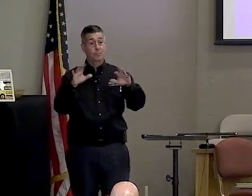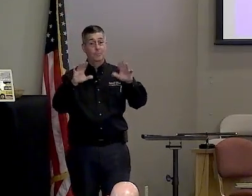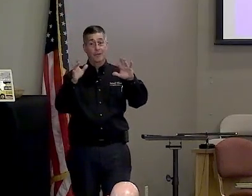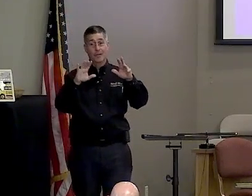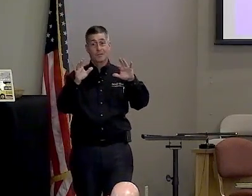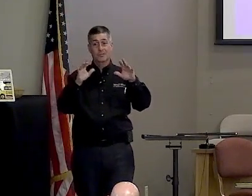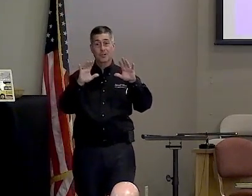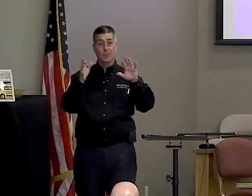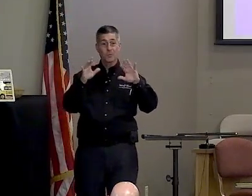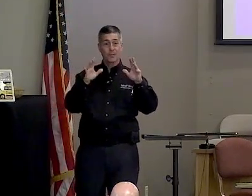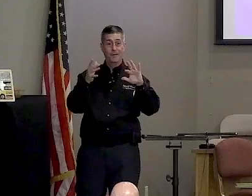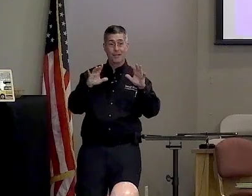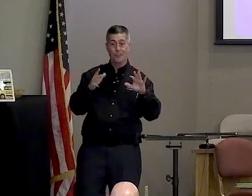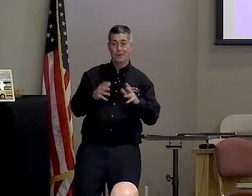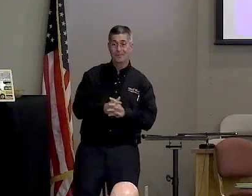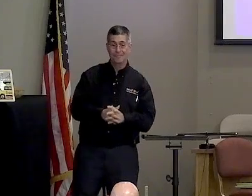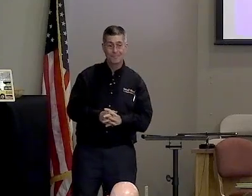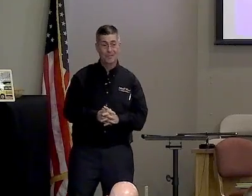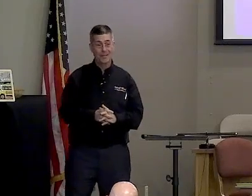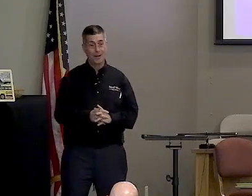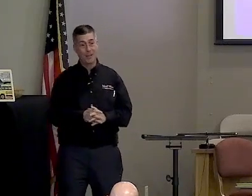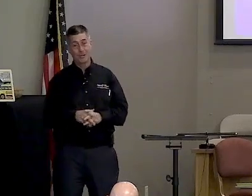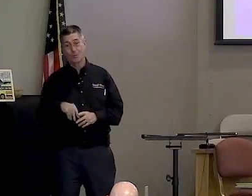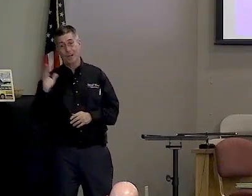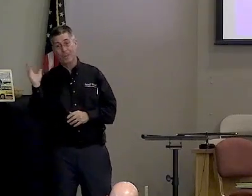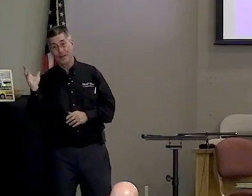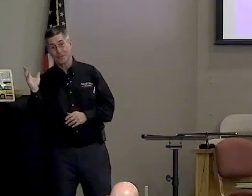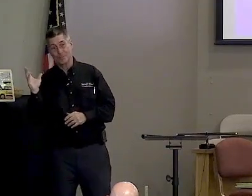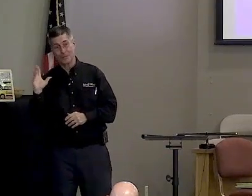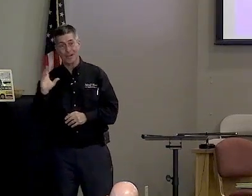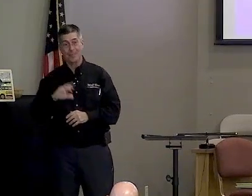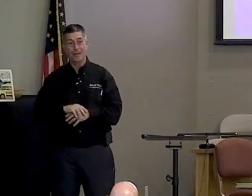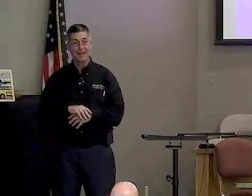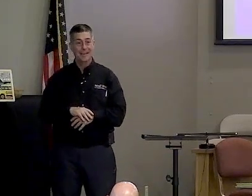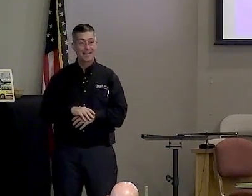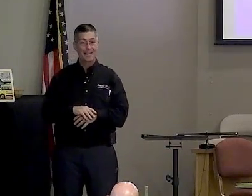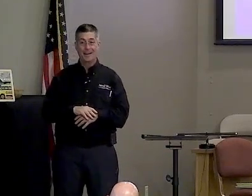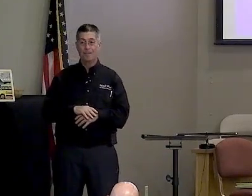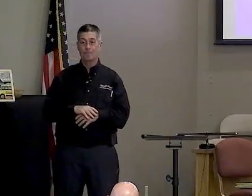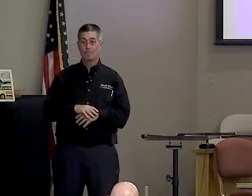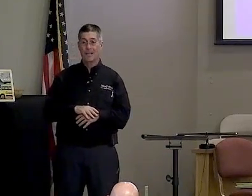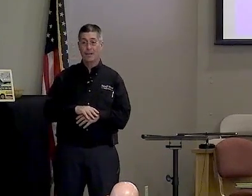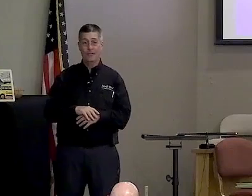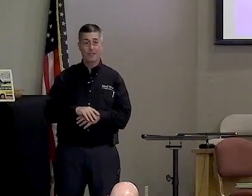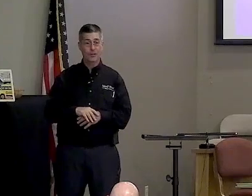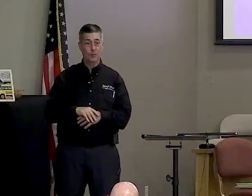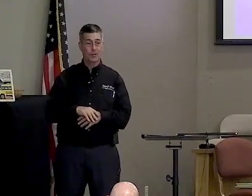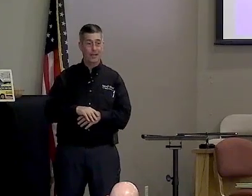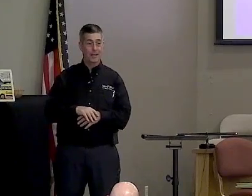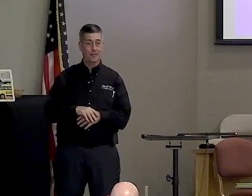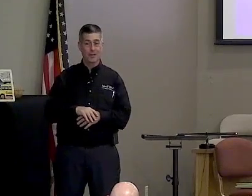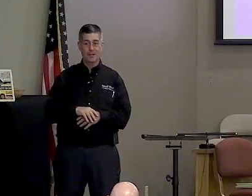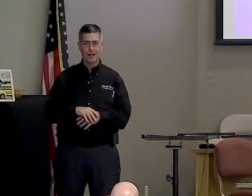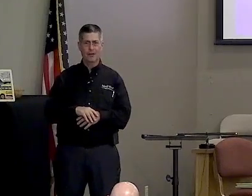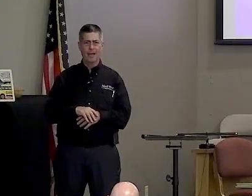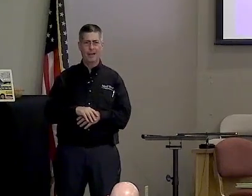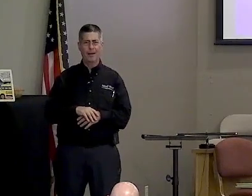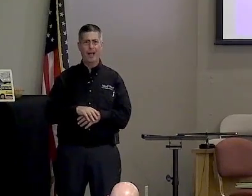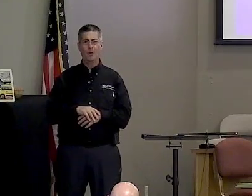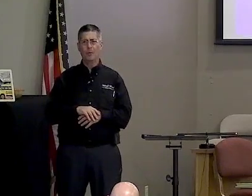Nothing super specific that ought to be answered by a pastor, per se. But anything that you would think of that's like, okay, how would we